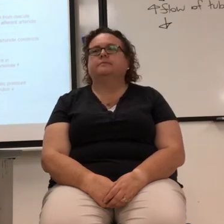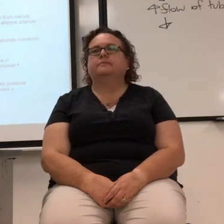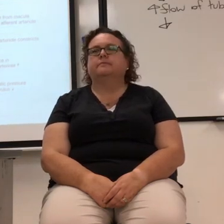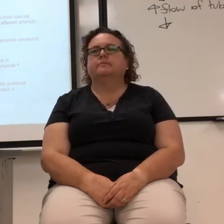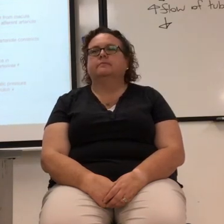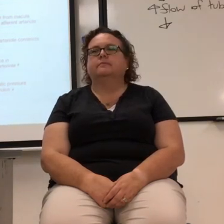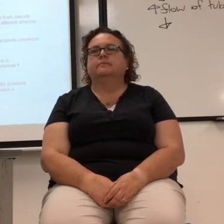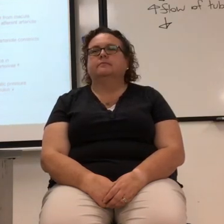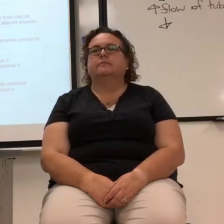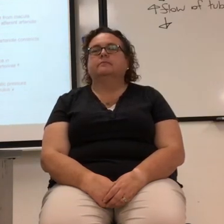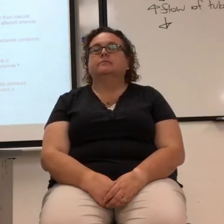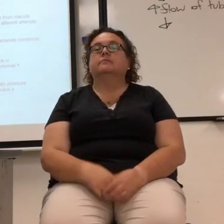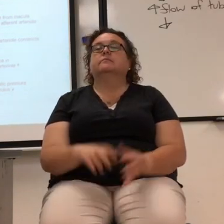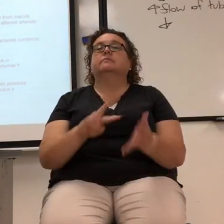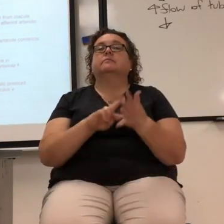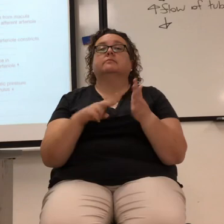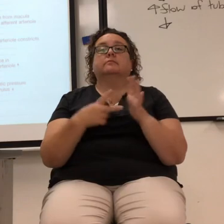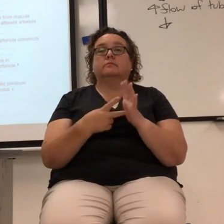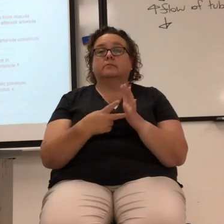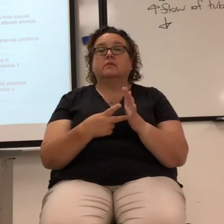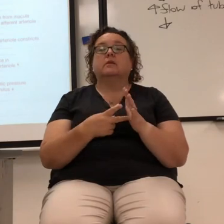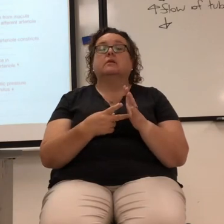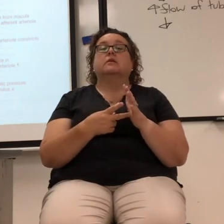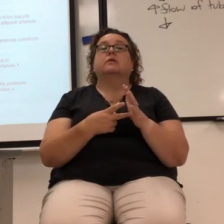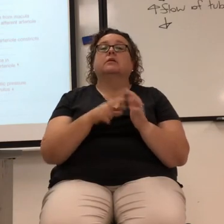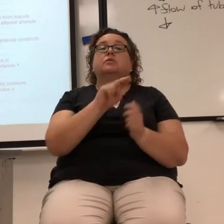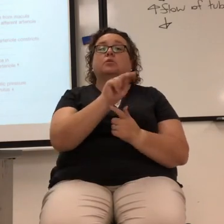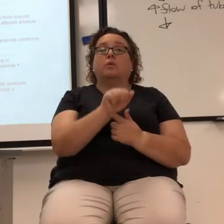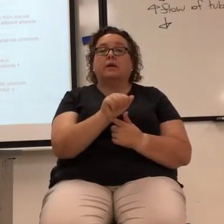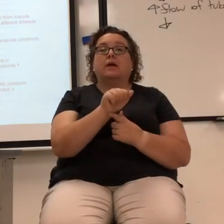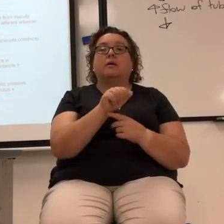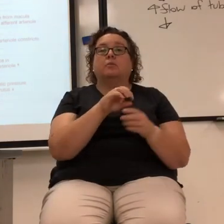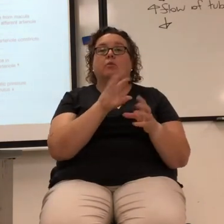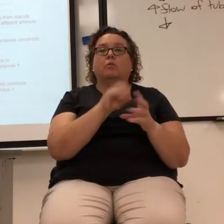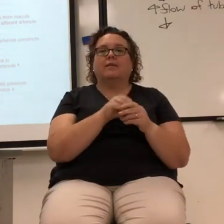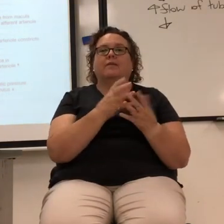Therefore, sodium in the filtrate remains high, remains salty in the filtrate.